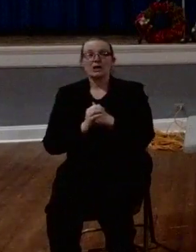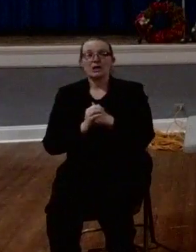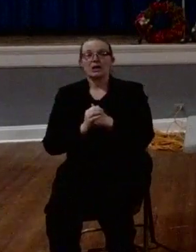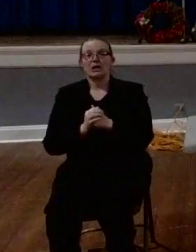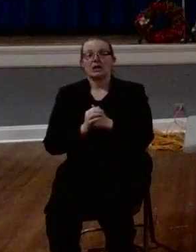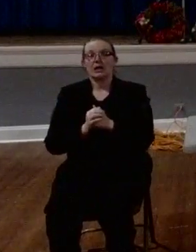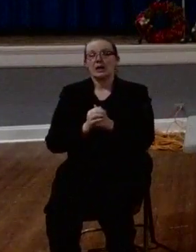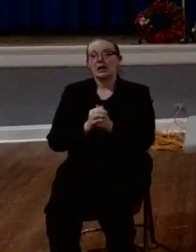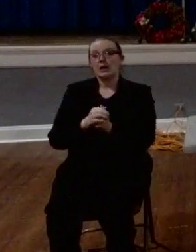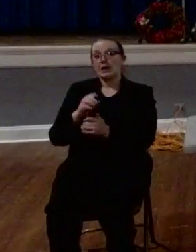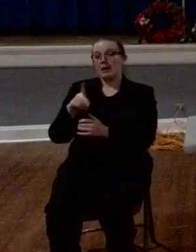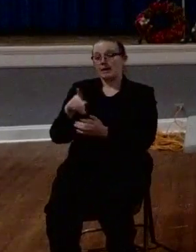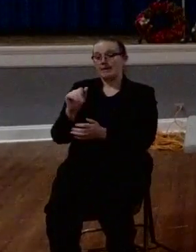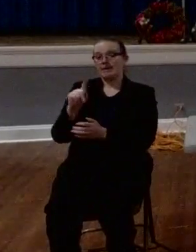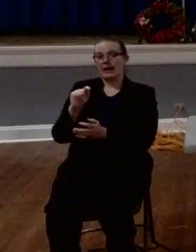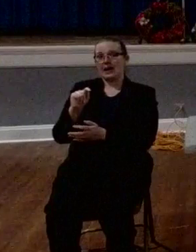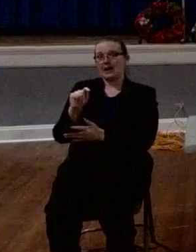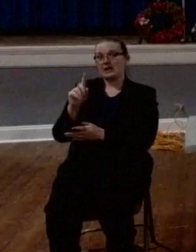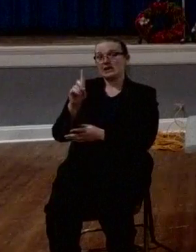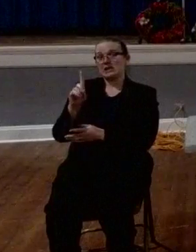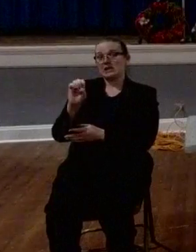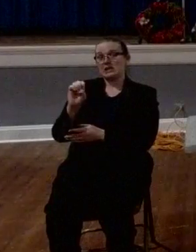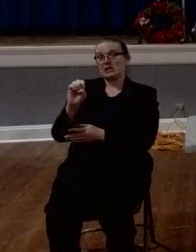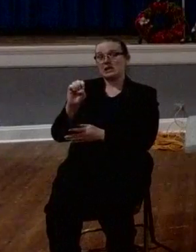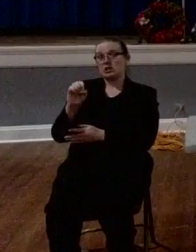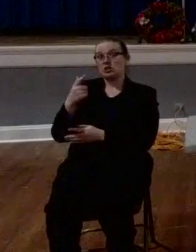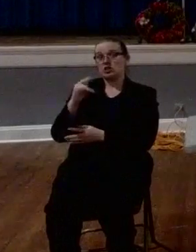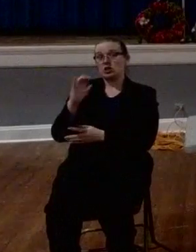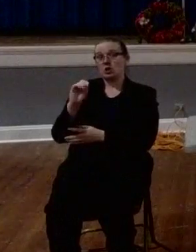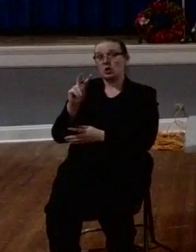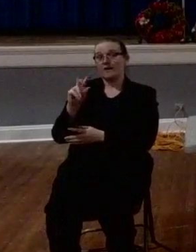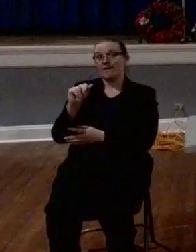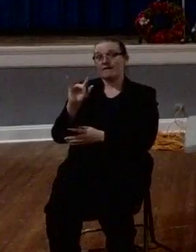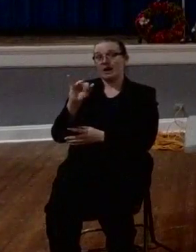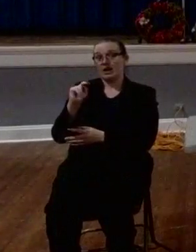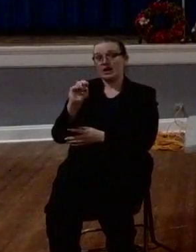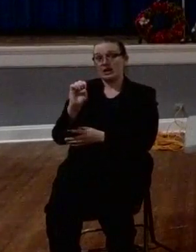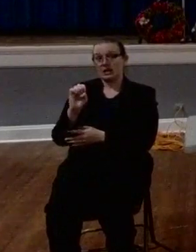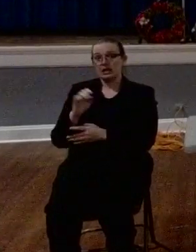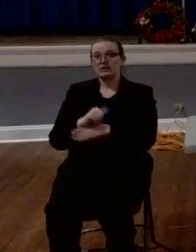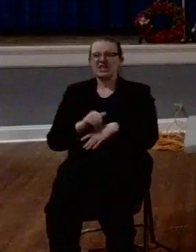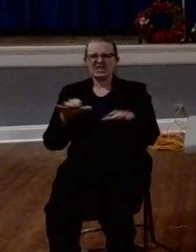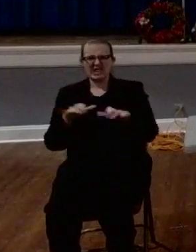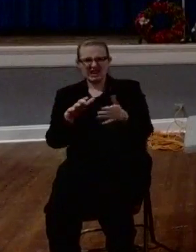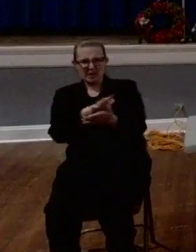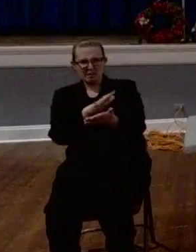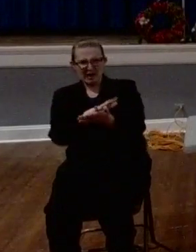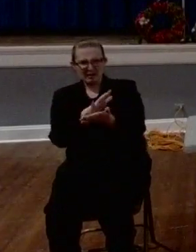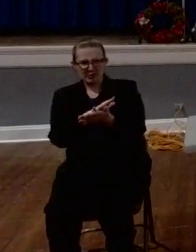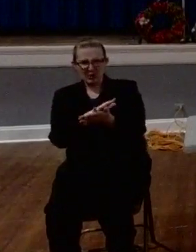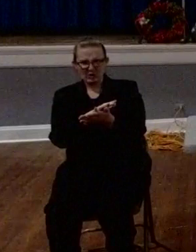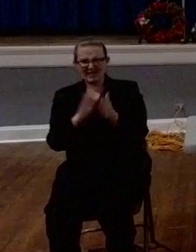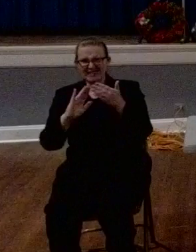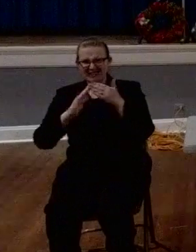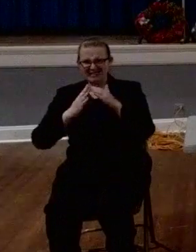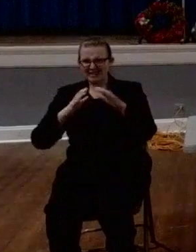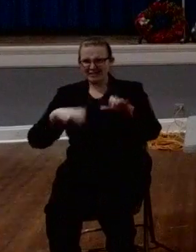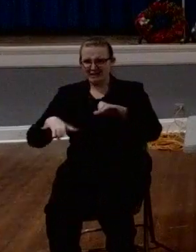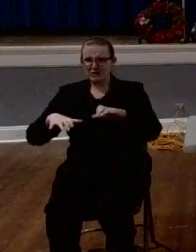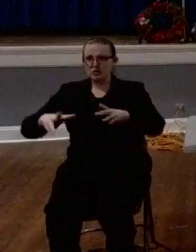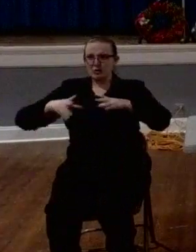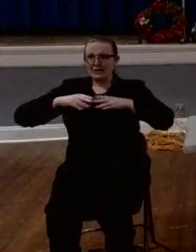Pat DiGiovanni did the piece of paper that the city does to accept the